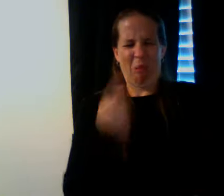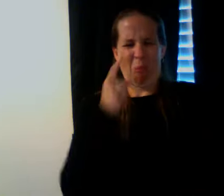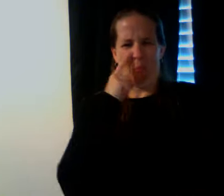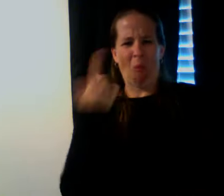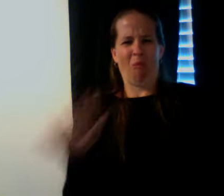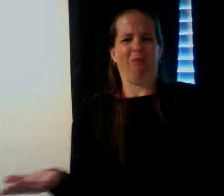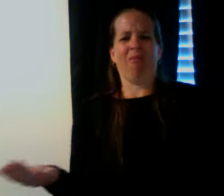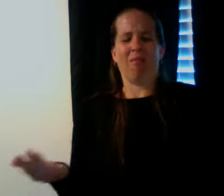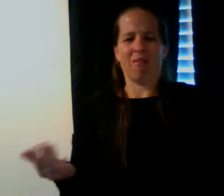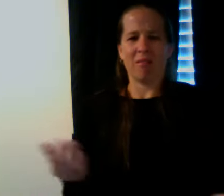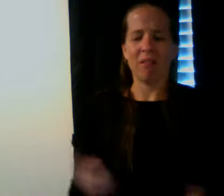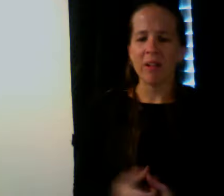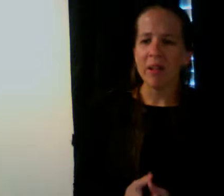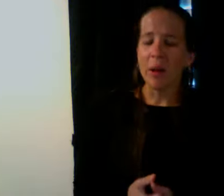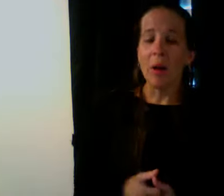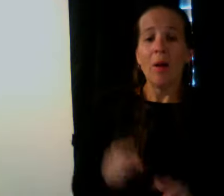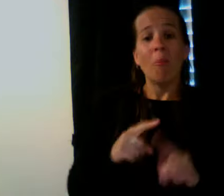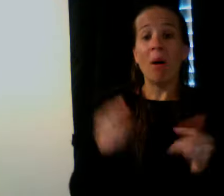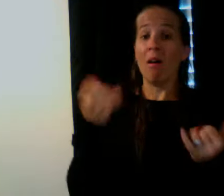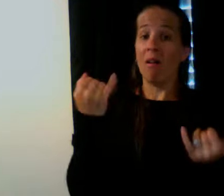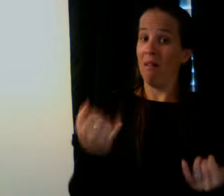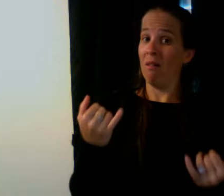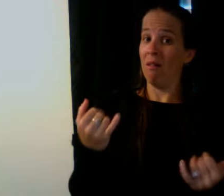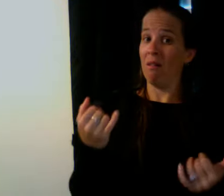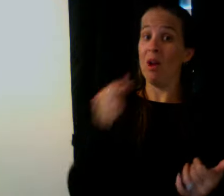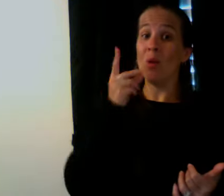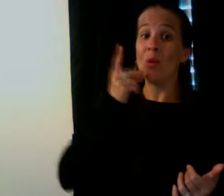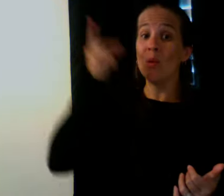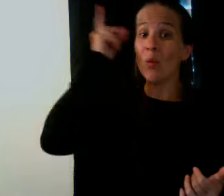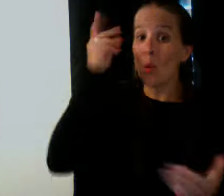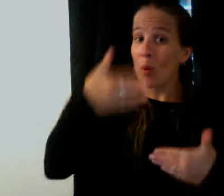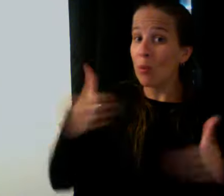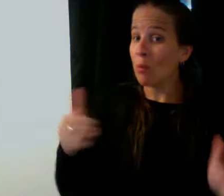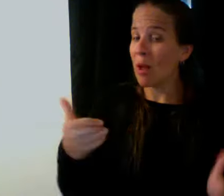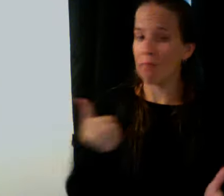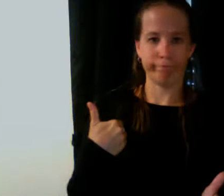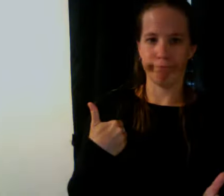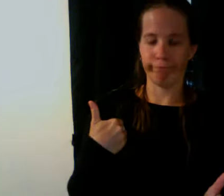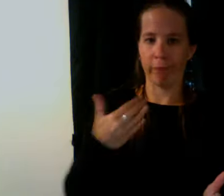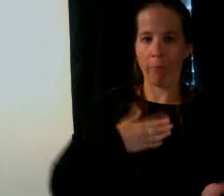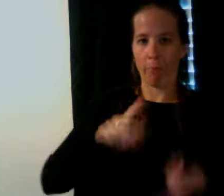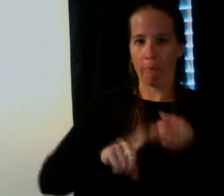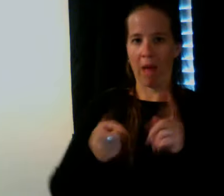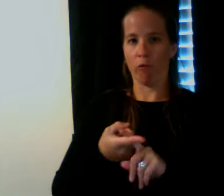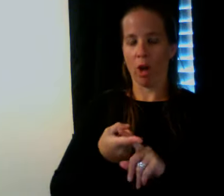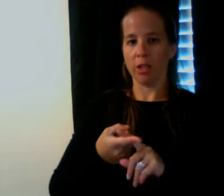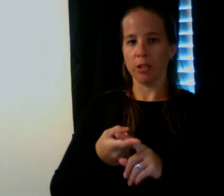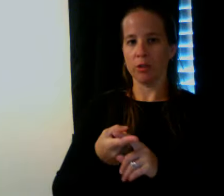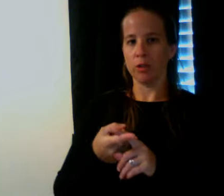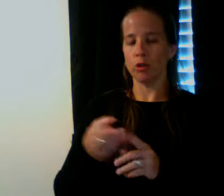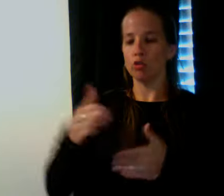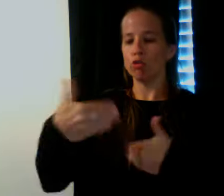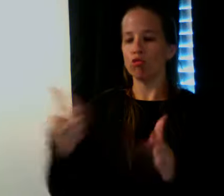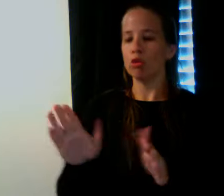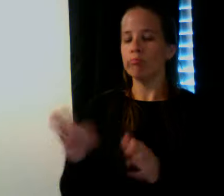so I slept on the floor in friends' rooms. I returned Coke bottles for the 5-cent deposits to buy food with. And I would walk the